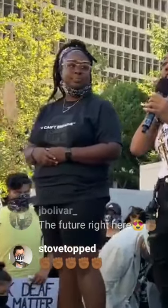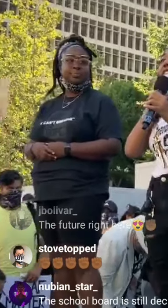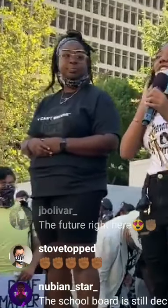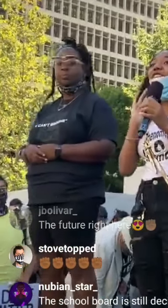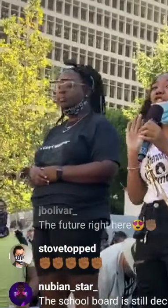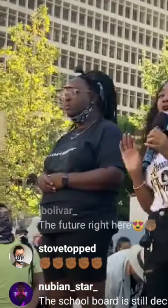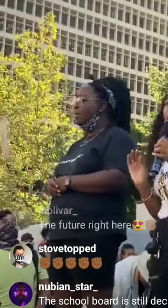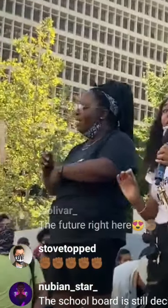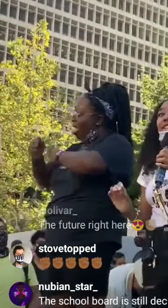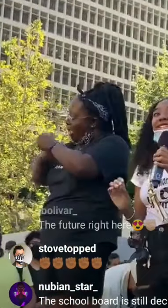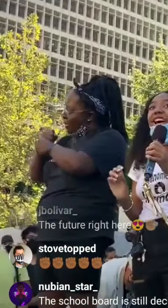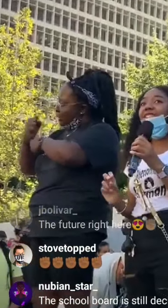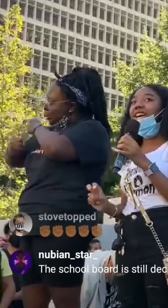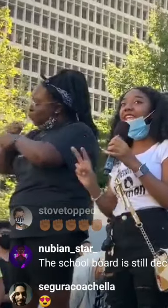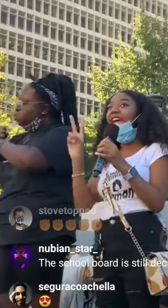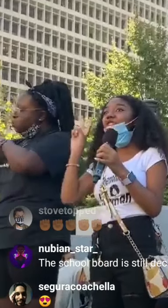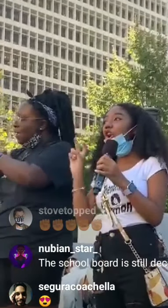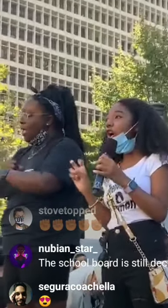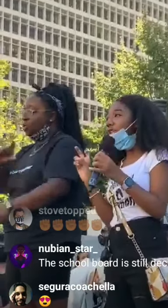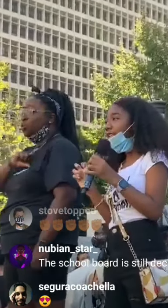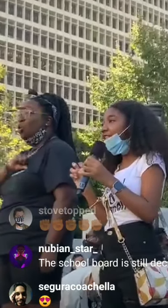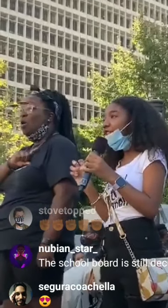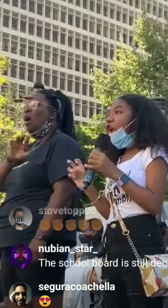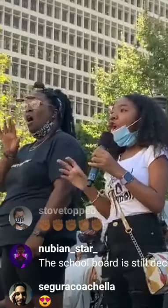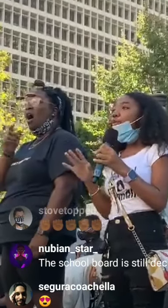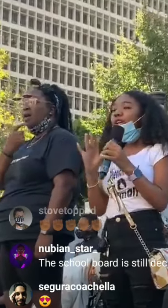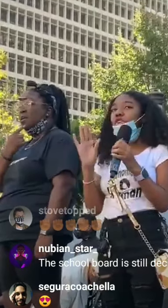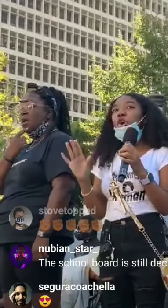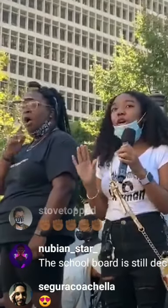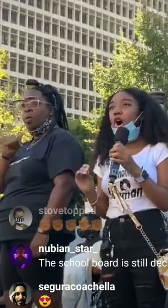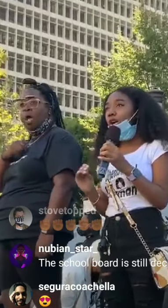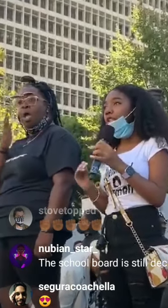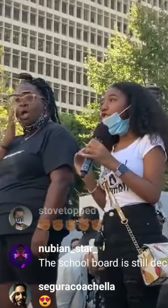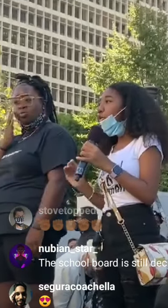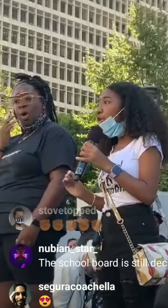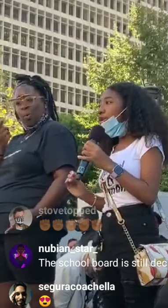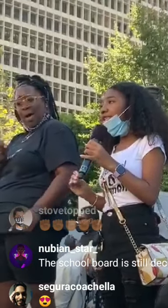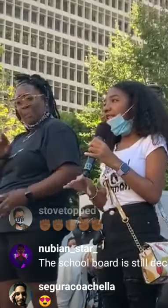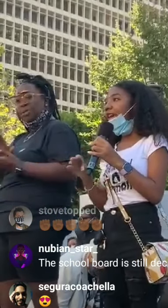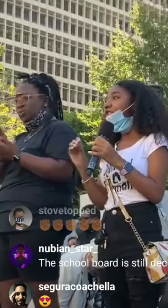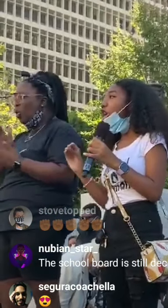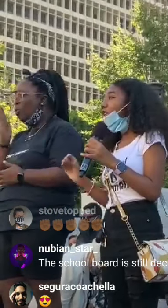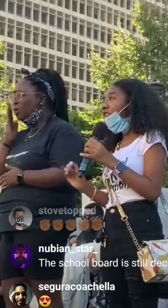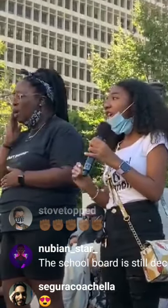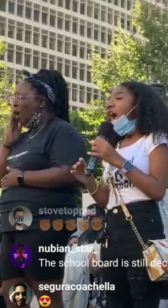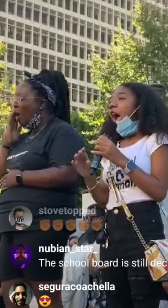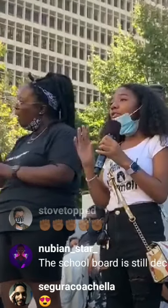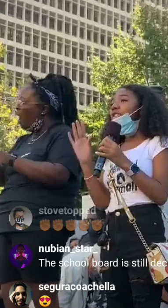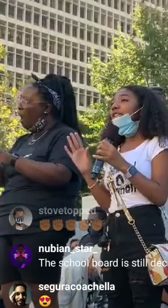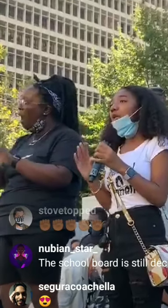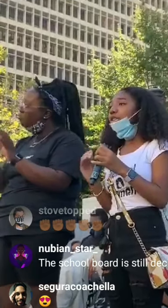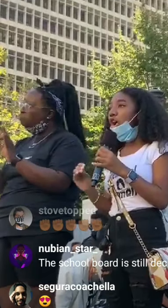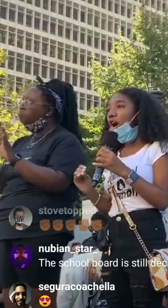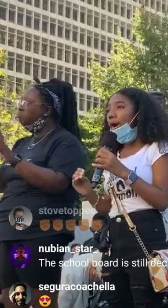For years, the school police has said they acknowledge what's going on in schools and they